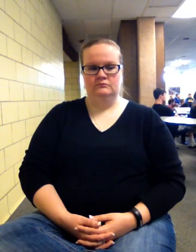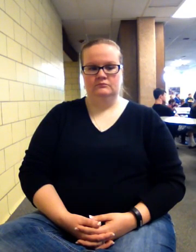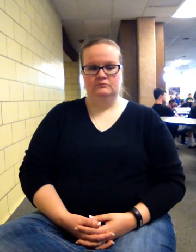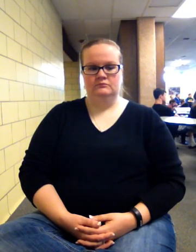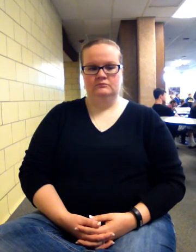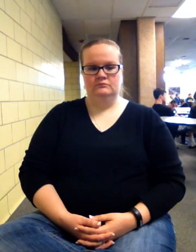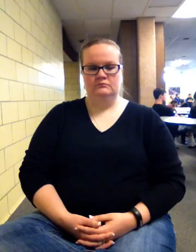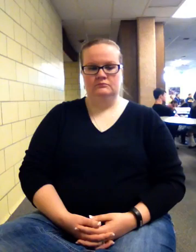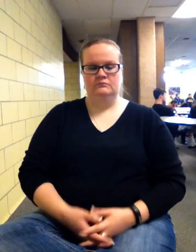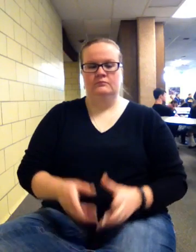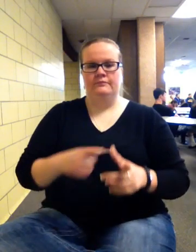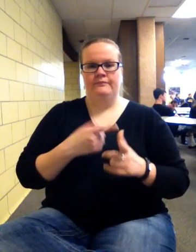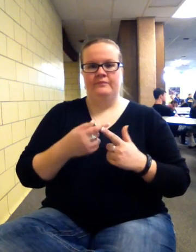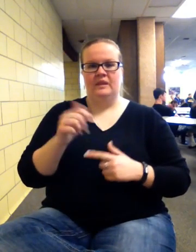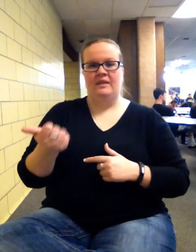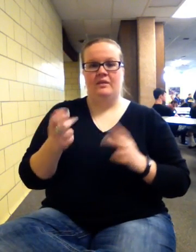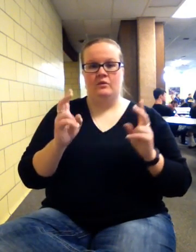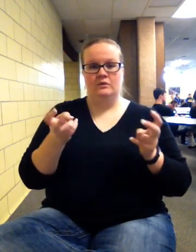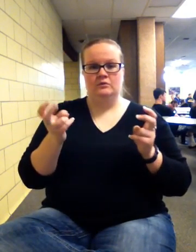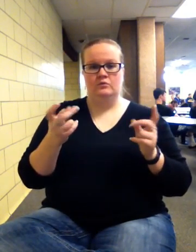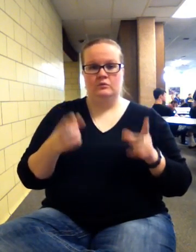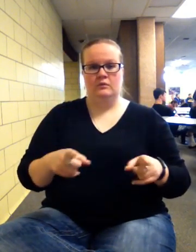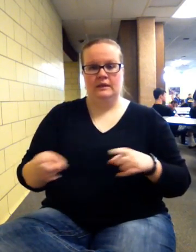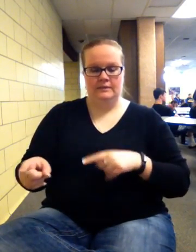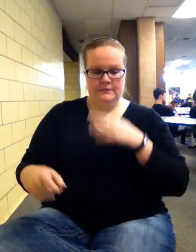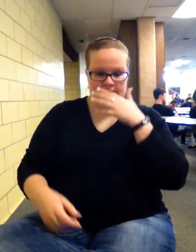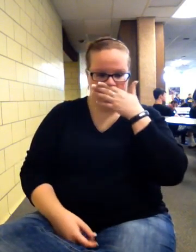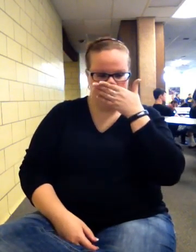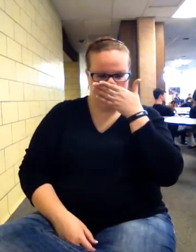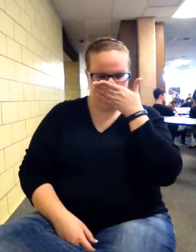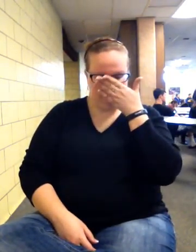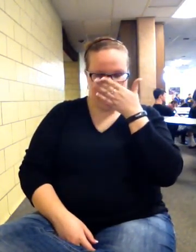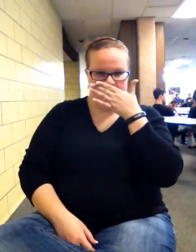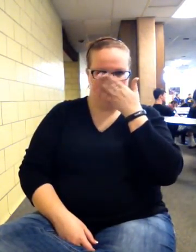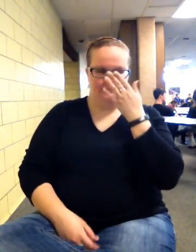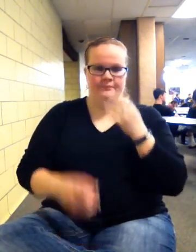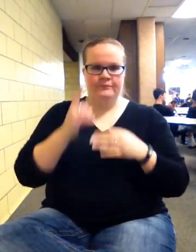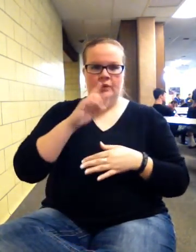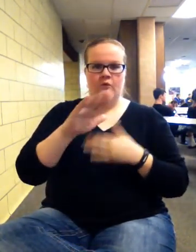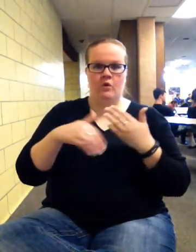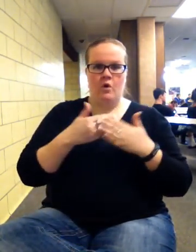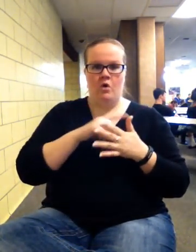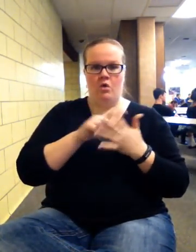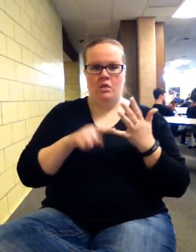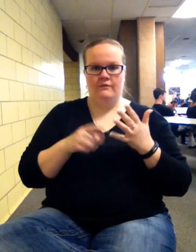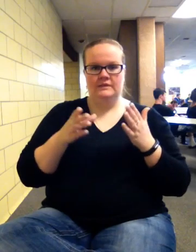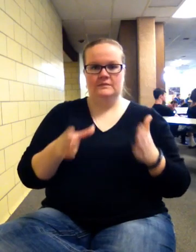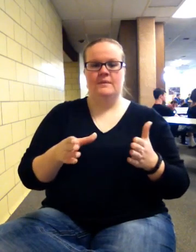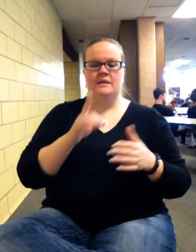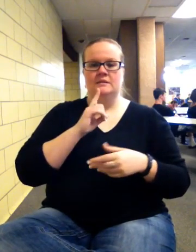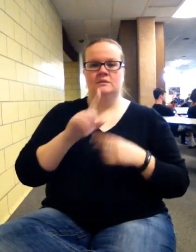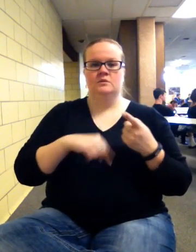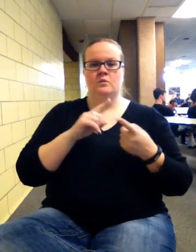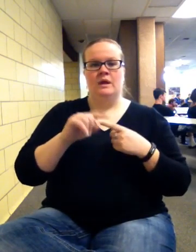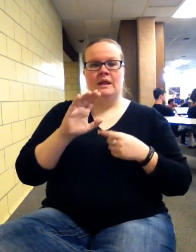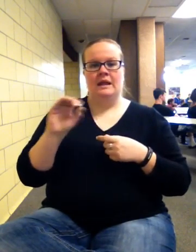So then the other issue that's going to happen in all of these methods is when a company is evaluating